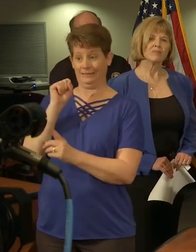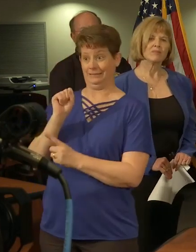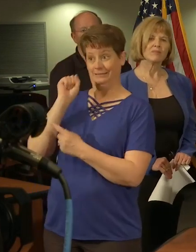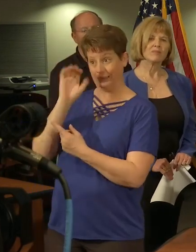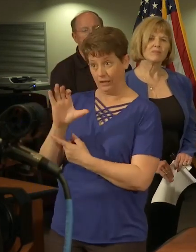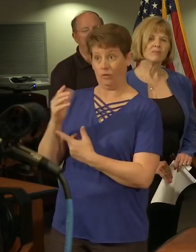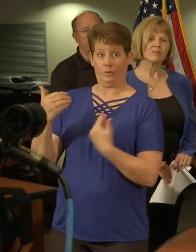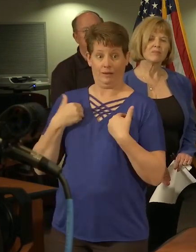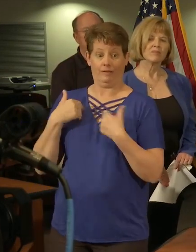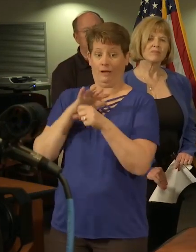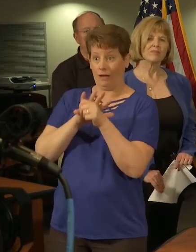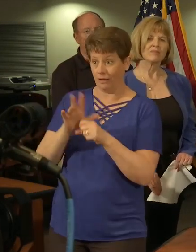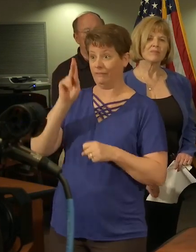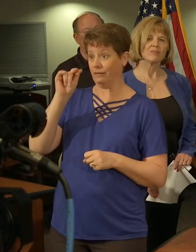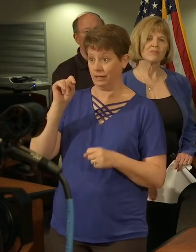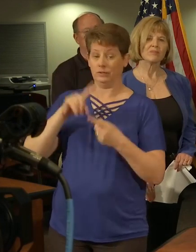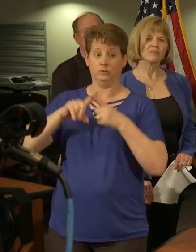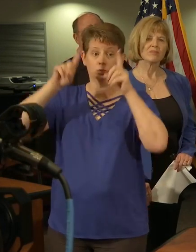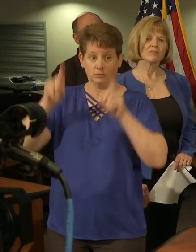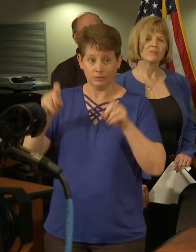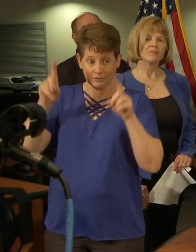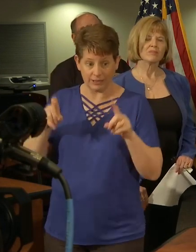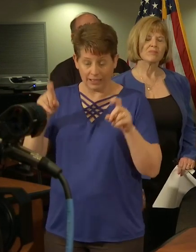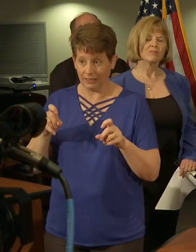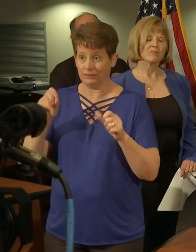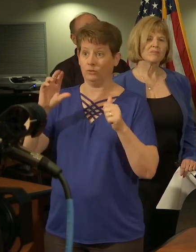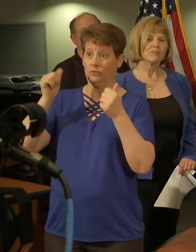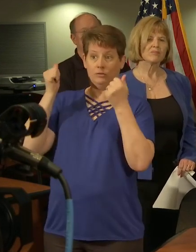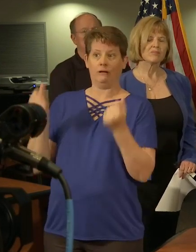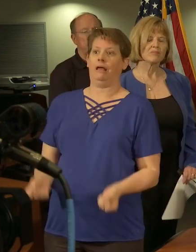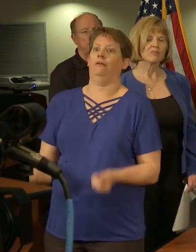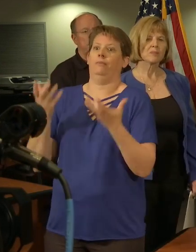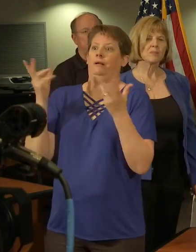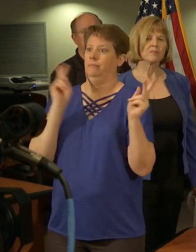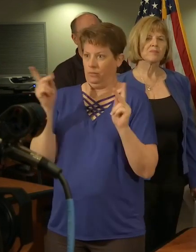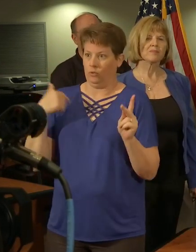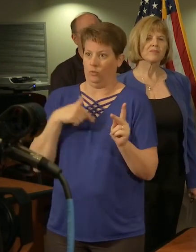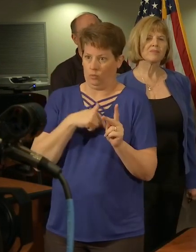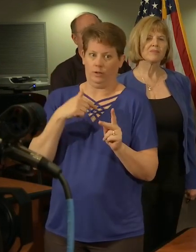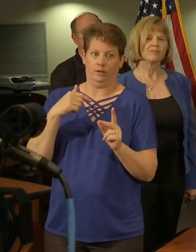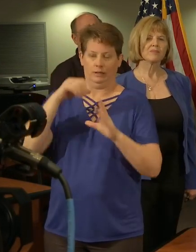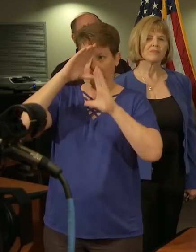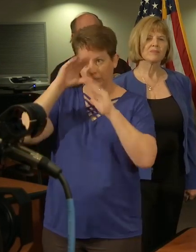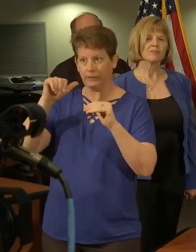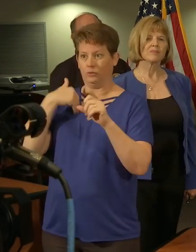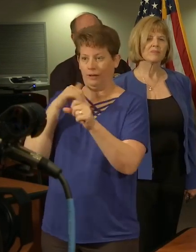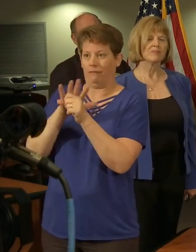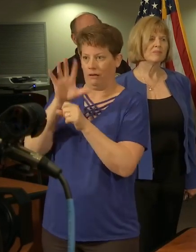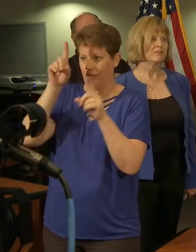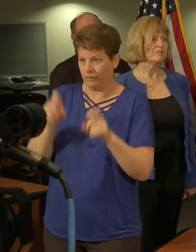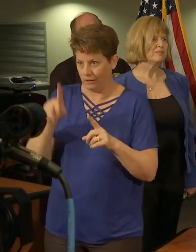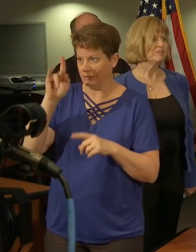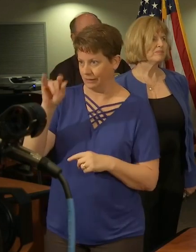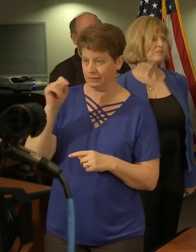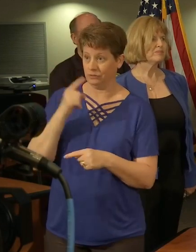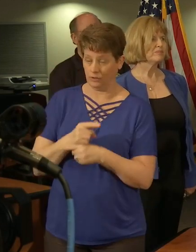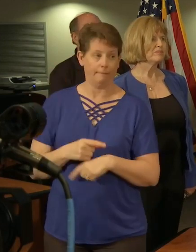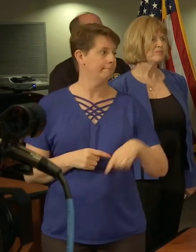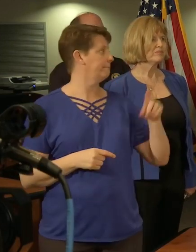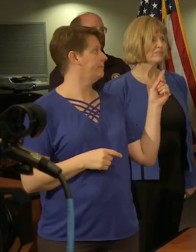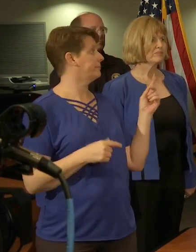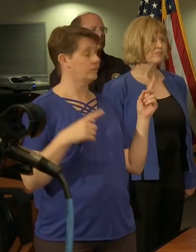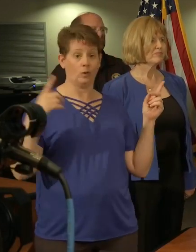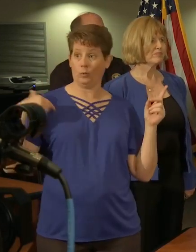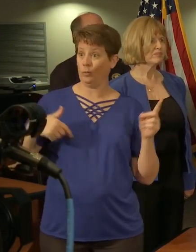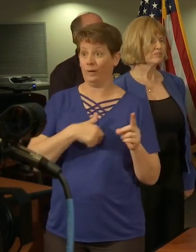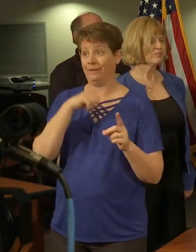do have enough kids to test all or the however many number of people for this virus, correct? We are not